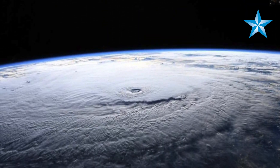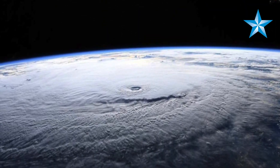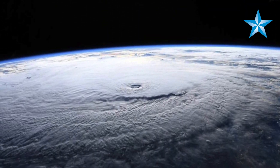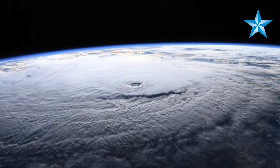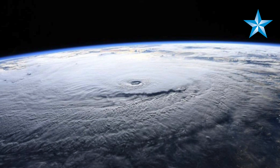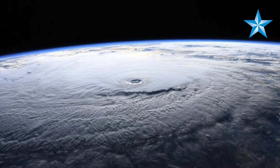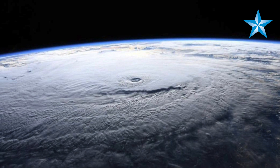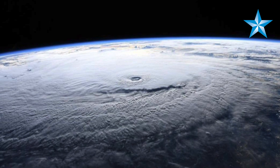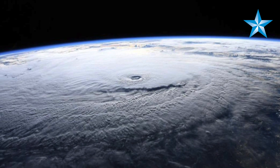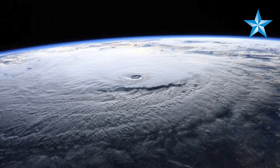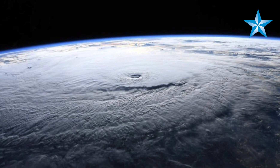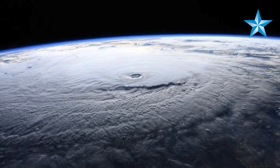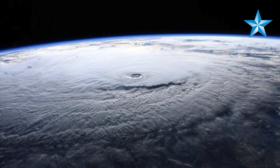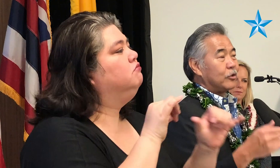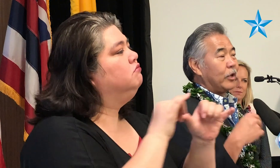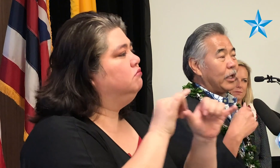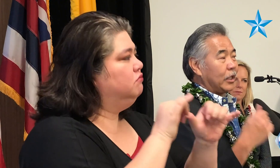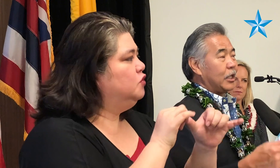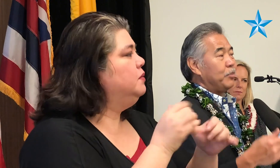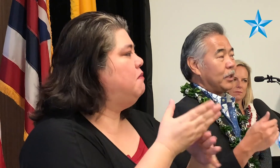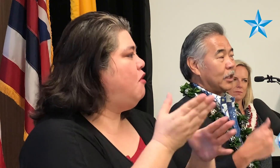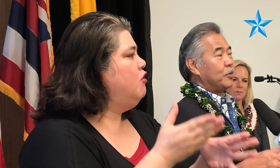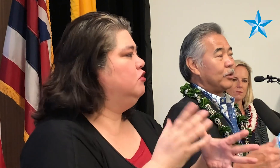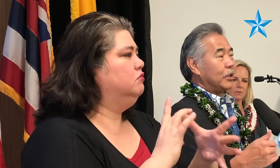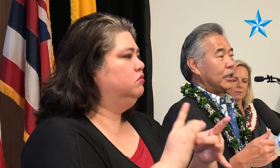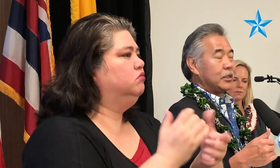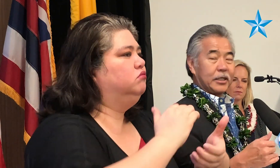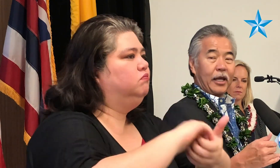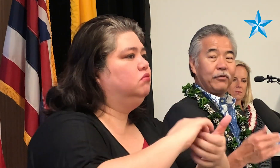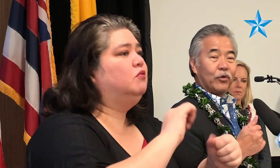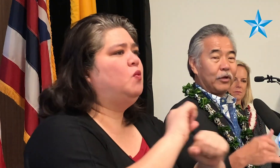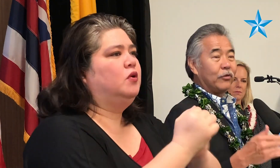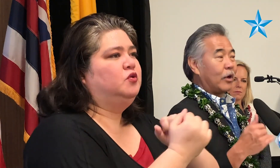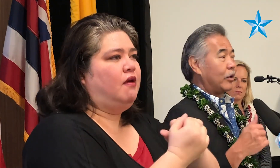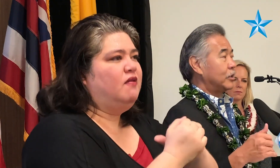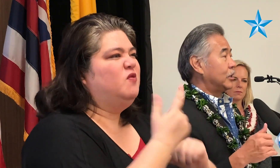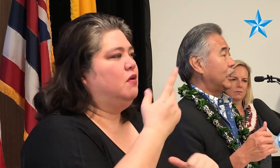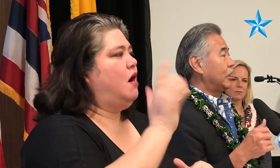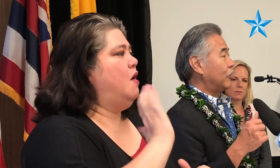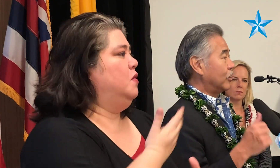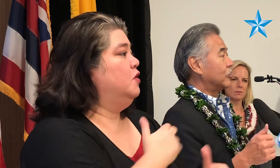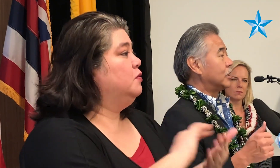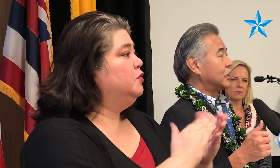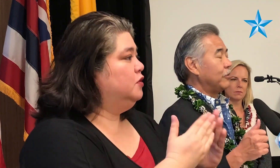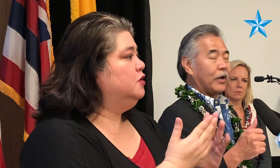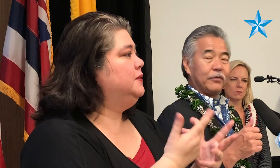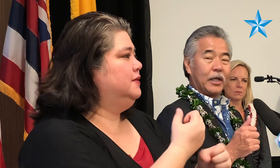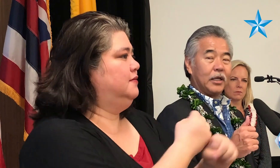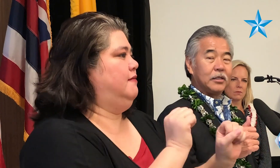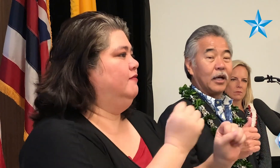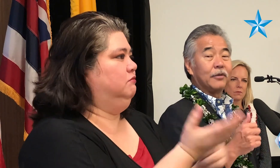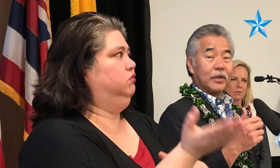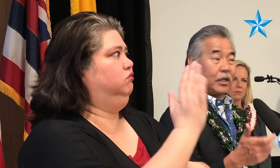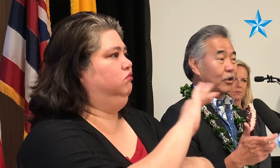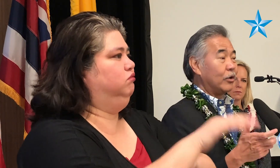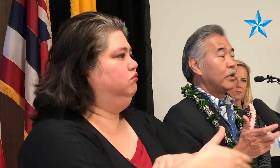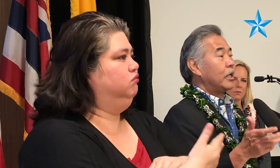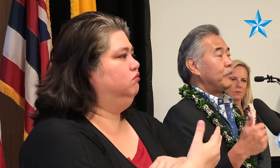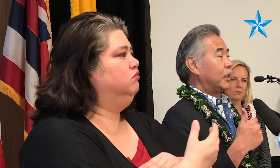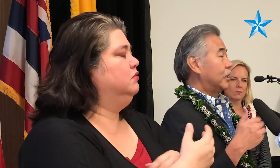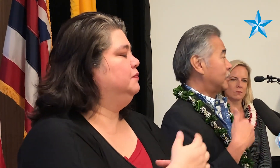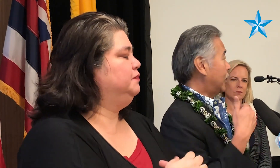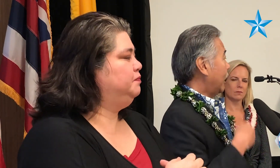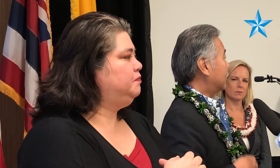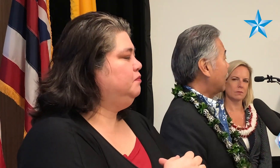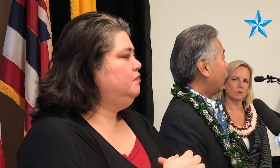be partners in monitoring and keeping the community safe 24 hours a day 365 days out of the year